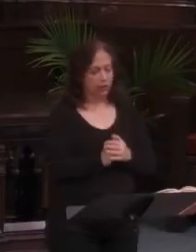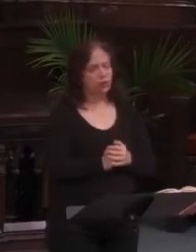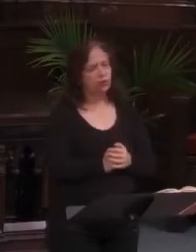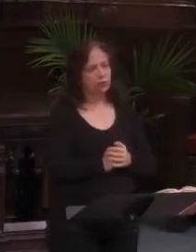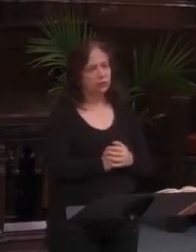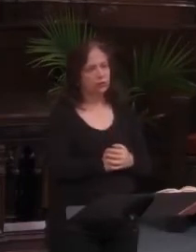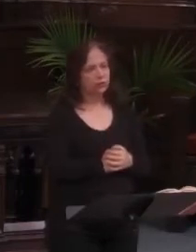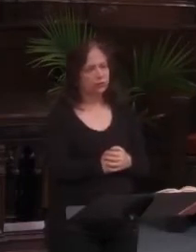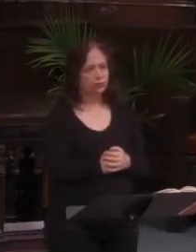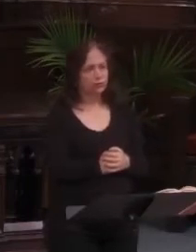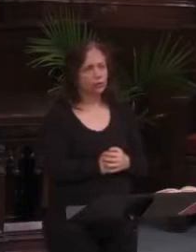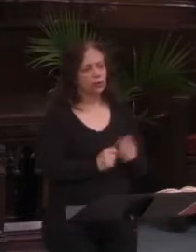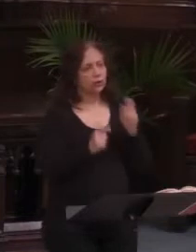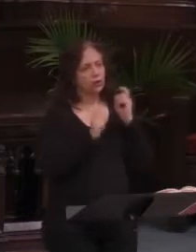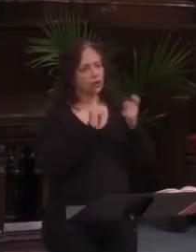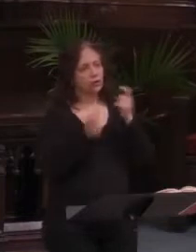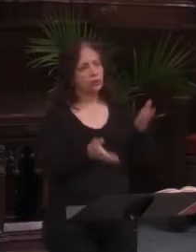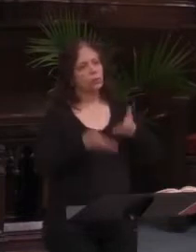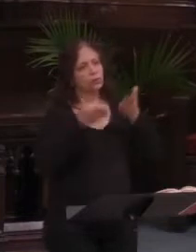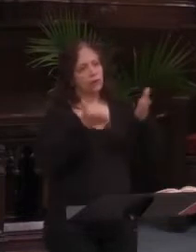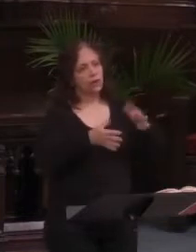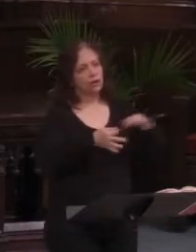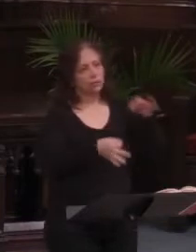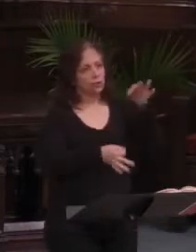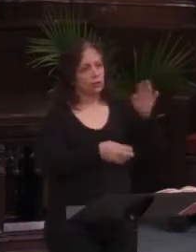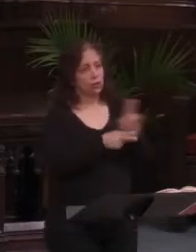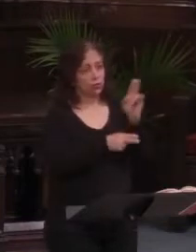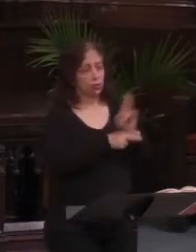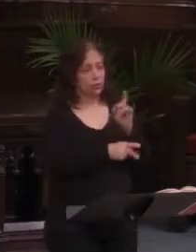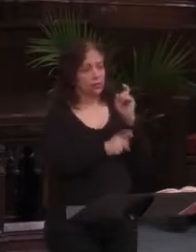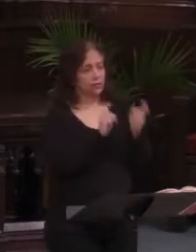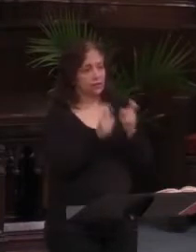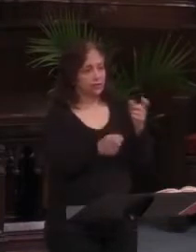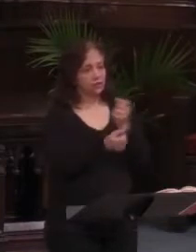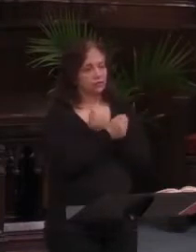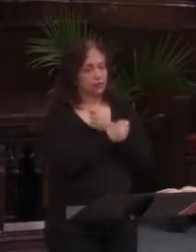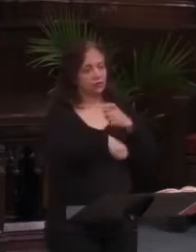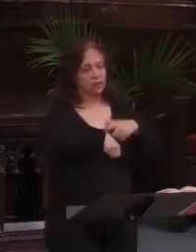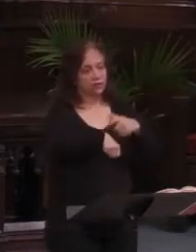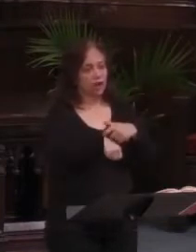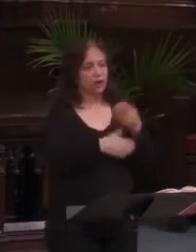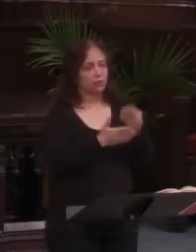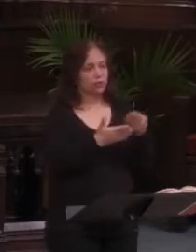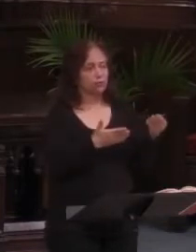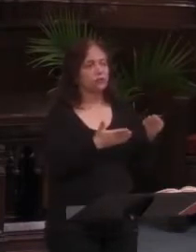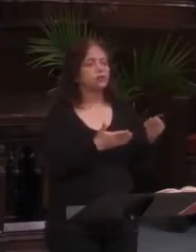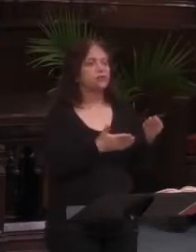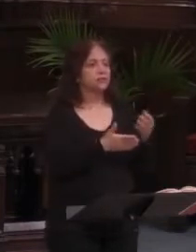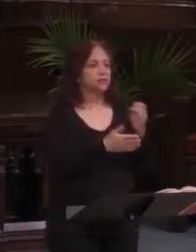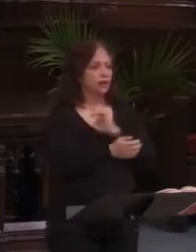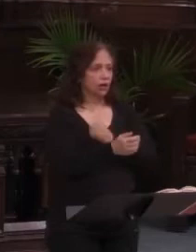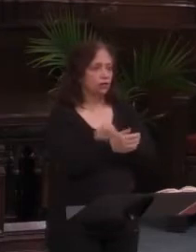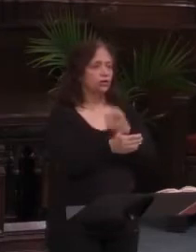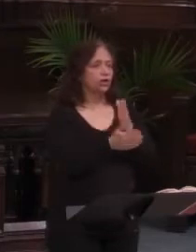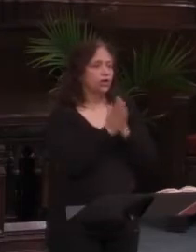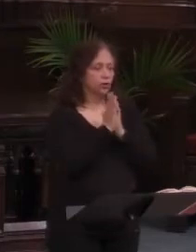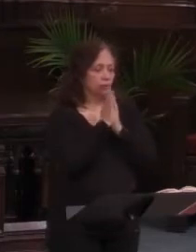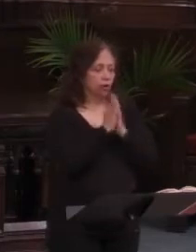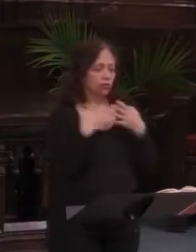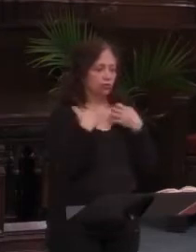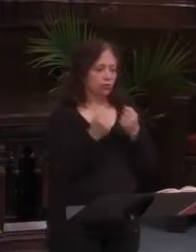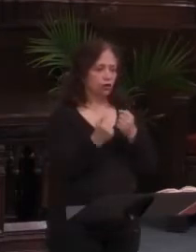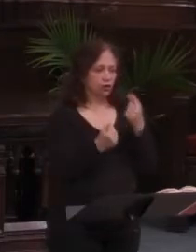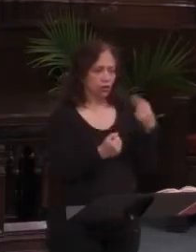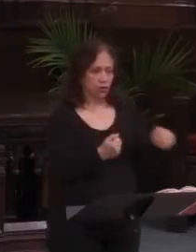Generous and providing Spirit, use these gifts of our time, resources, energy, and prayers to strengthen those who